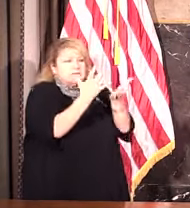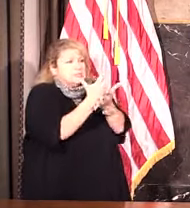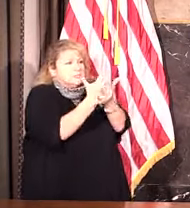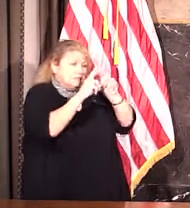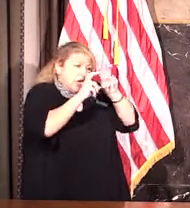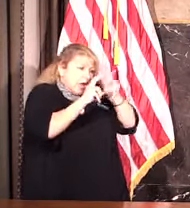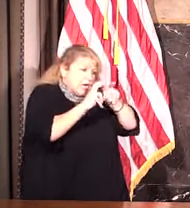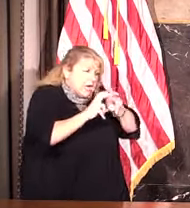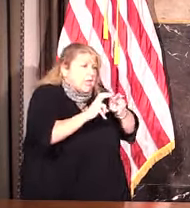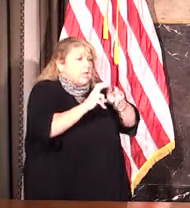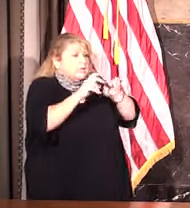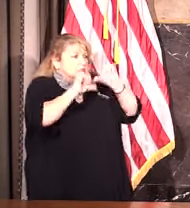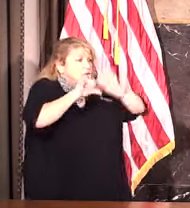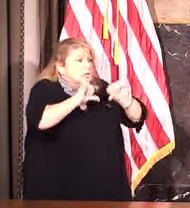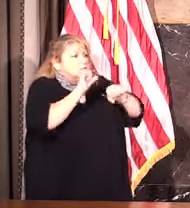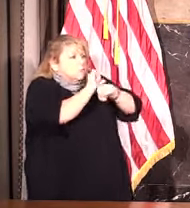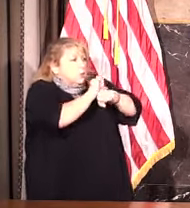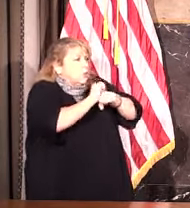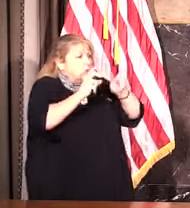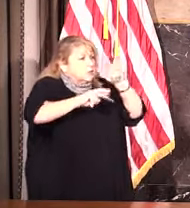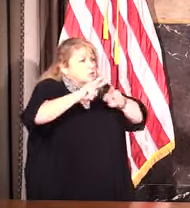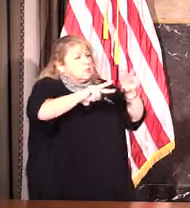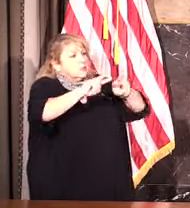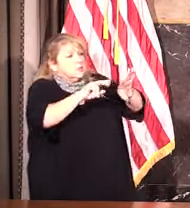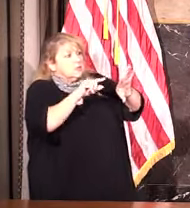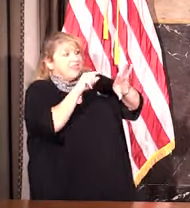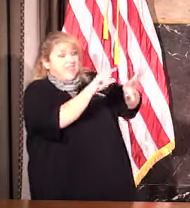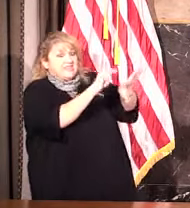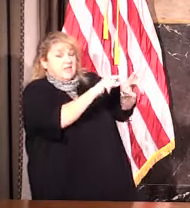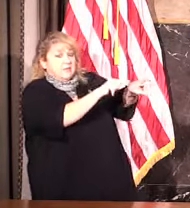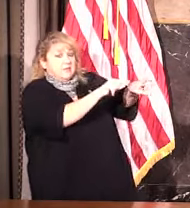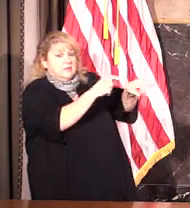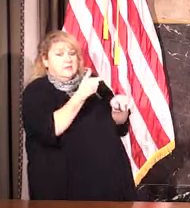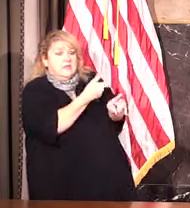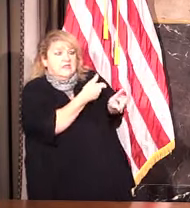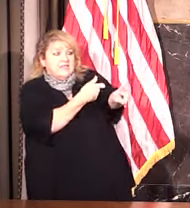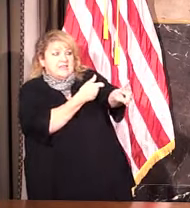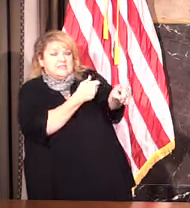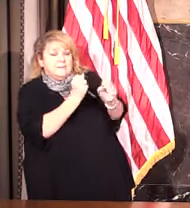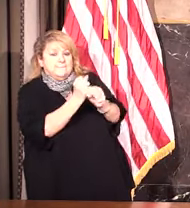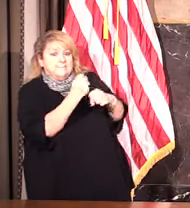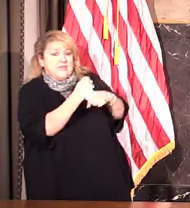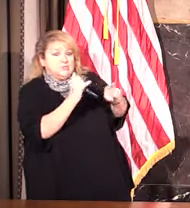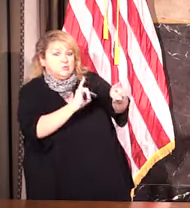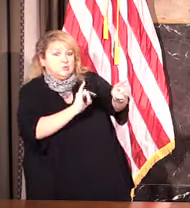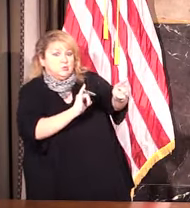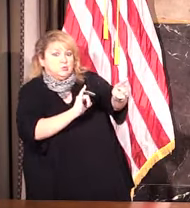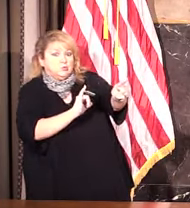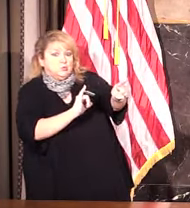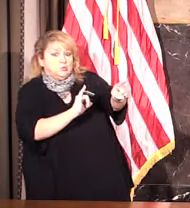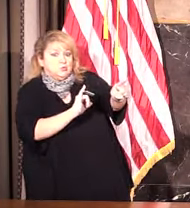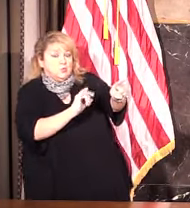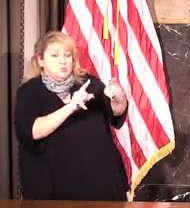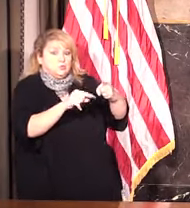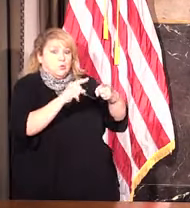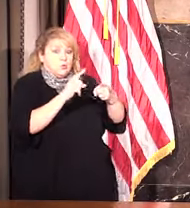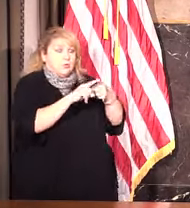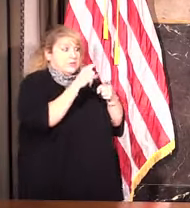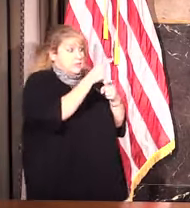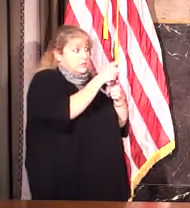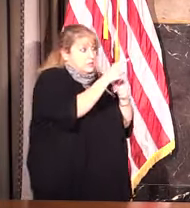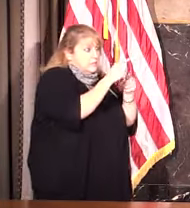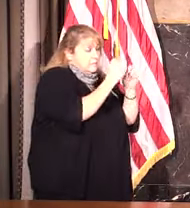analyzed and all this other work that's taking place, the vaccines have been mass produced. And so when they get that stamp